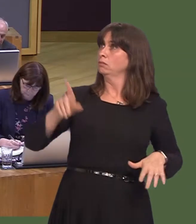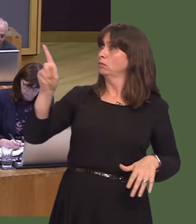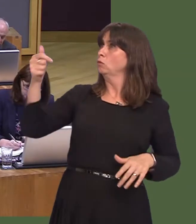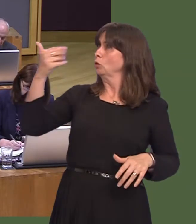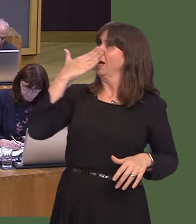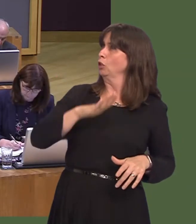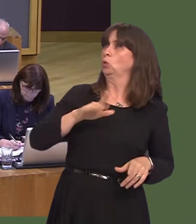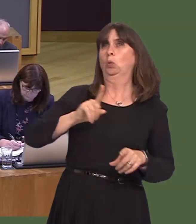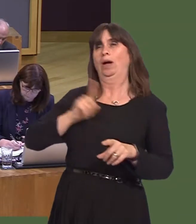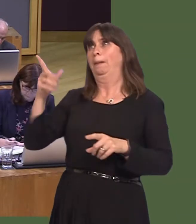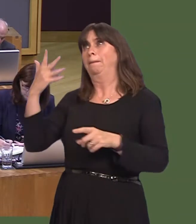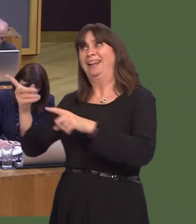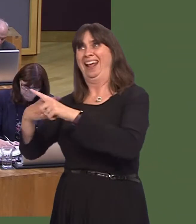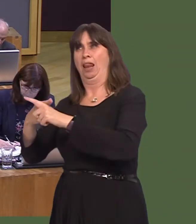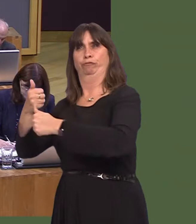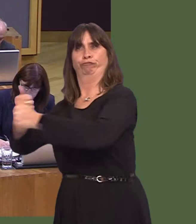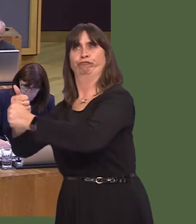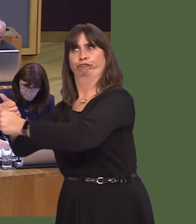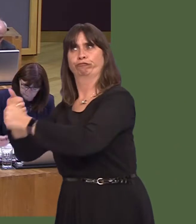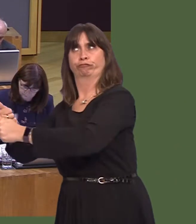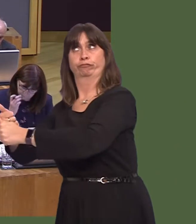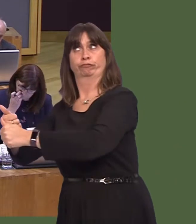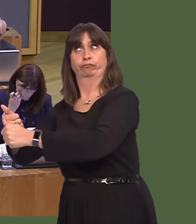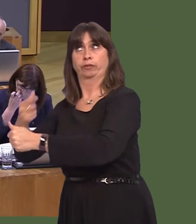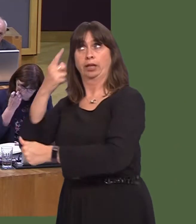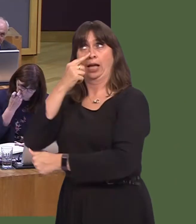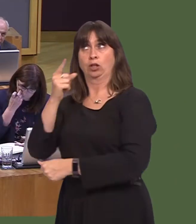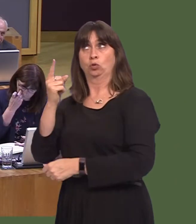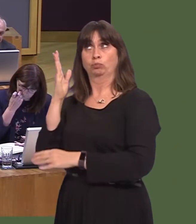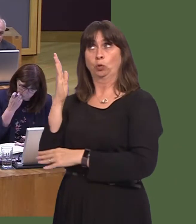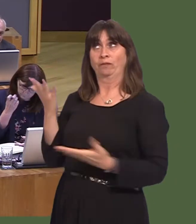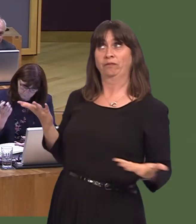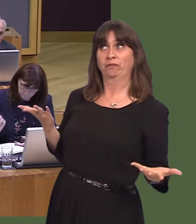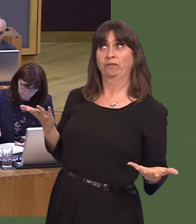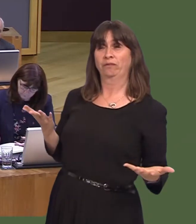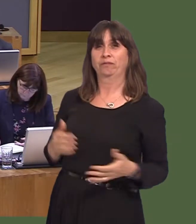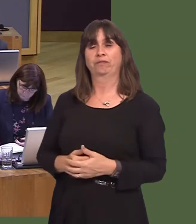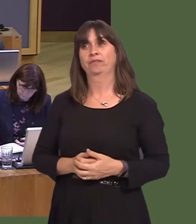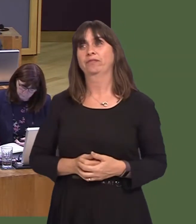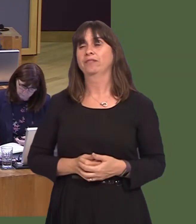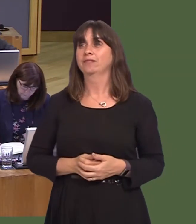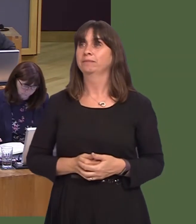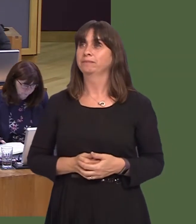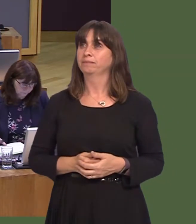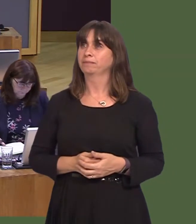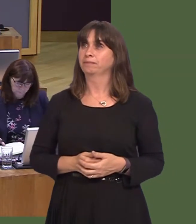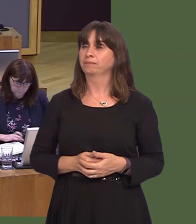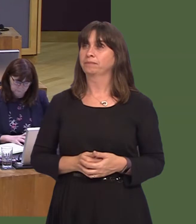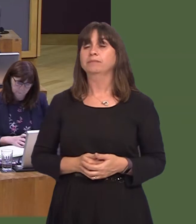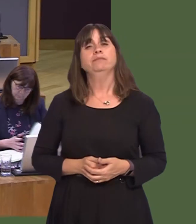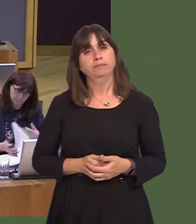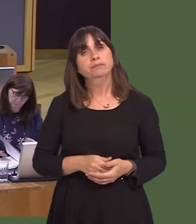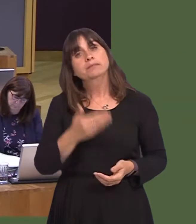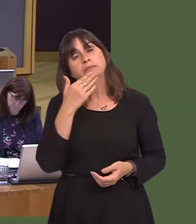what they've already delivered to parts of England. That's their test. Can they show they're up to it? Question 7, Mike. Question 7, Mike